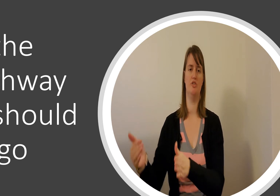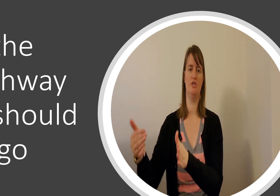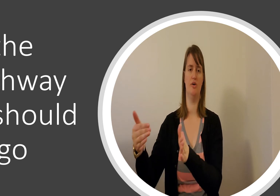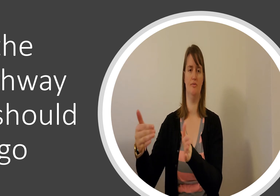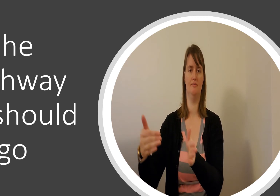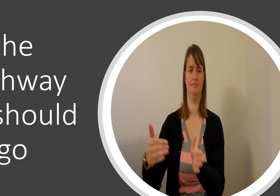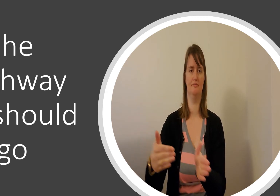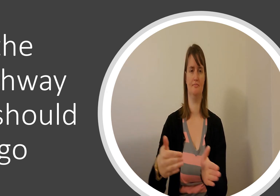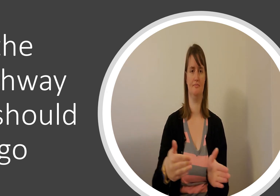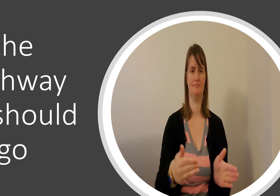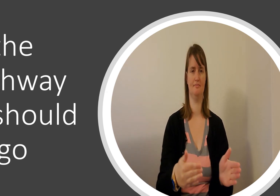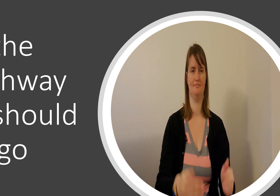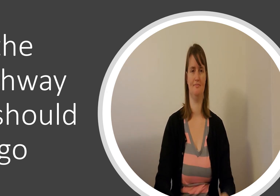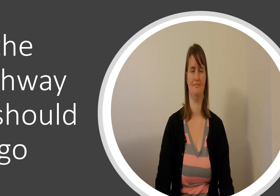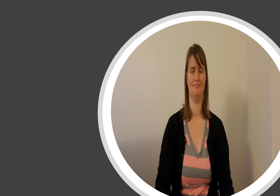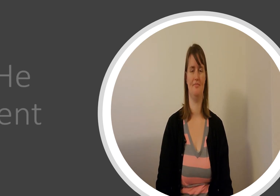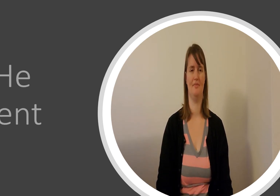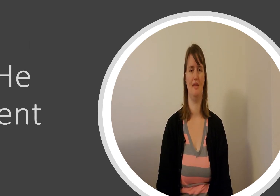we should go?